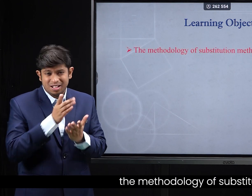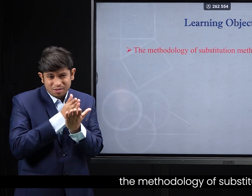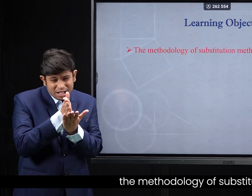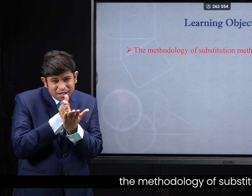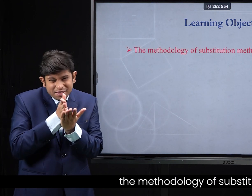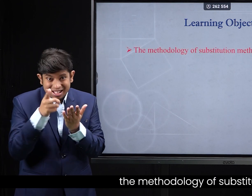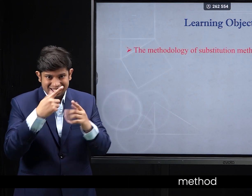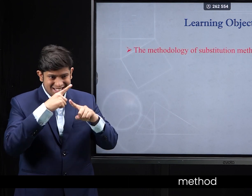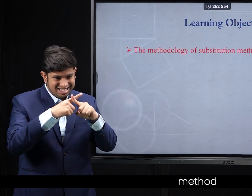of substitution method,